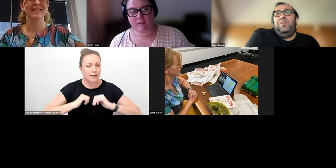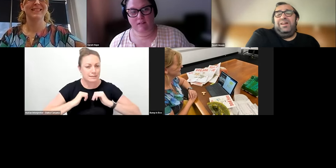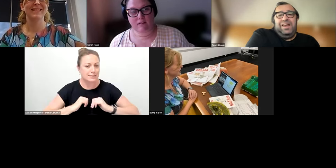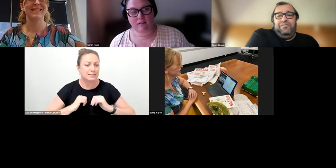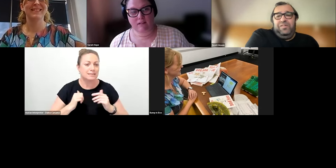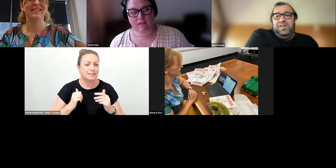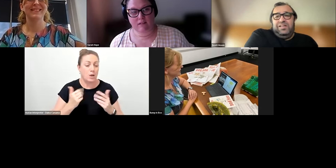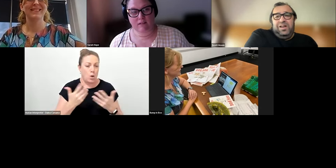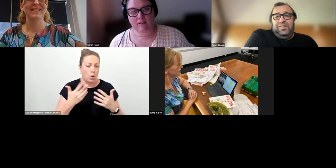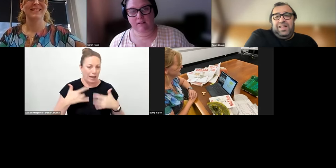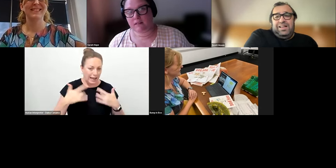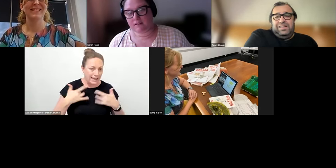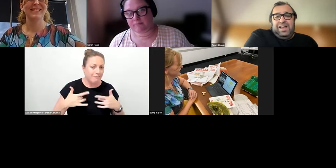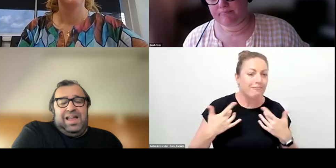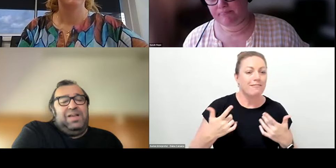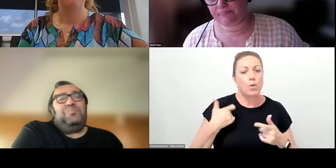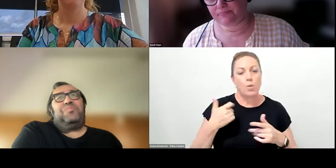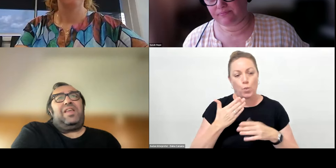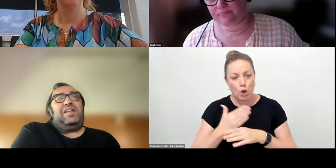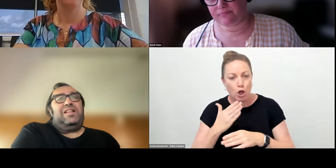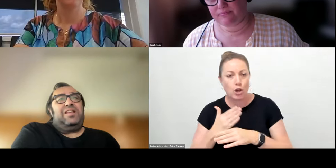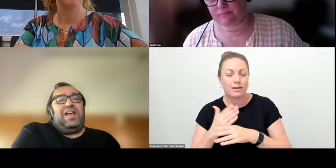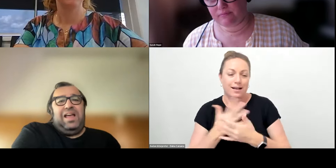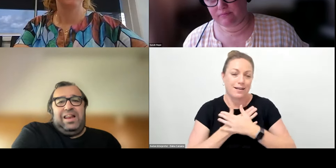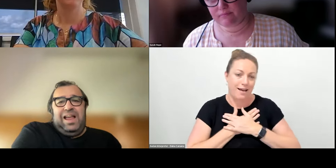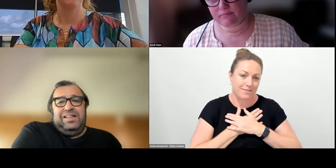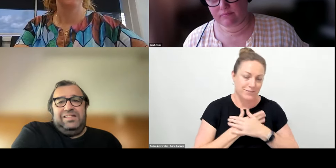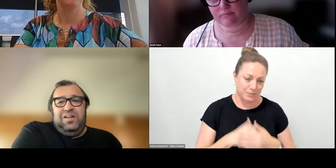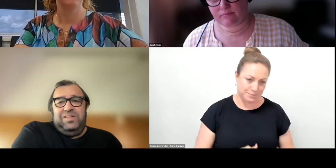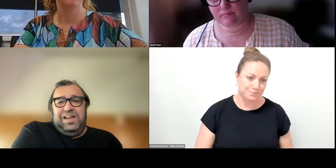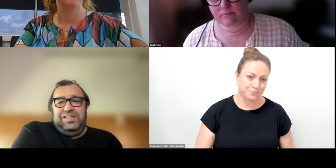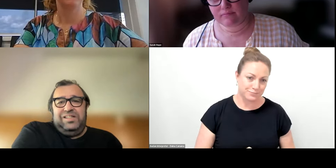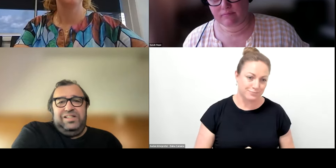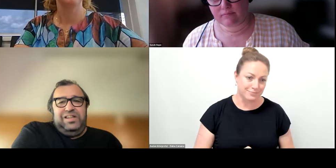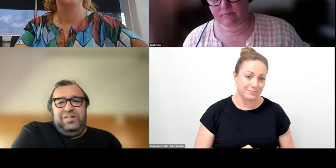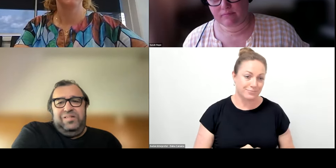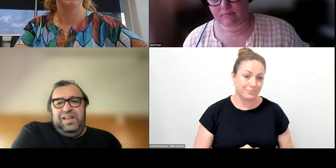where we live, work, and love. So that's, uh, Artland's Conversations continues.